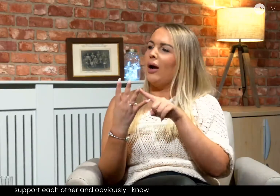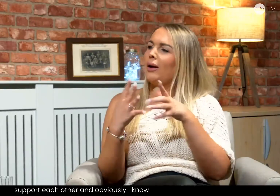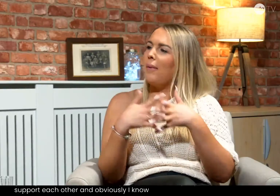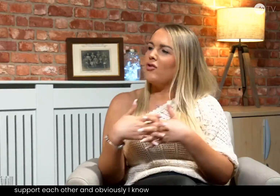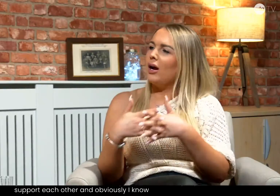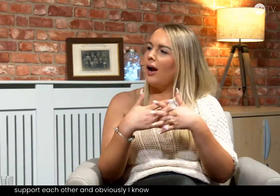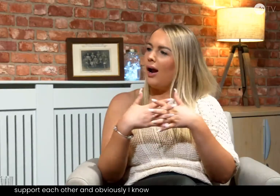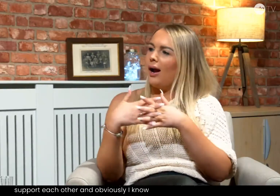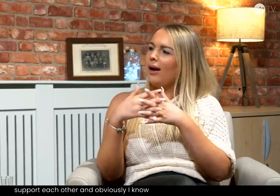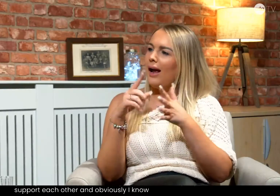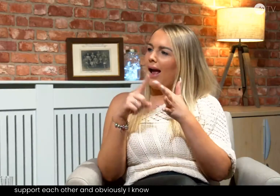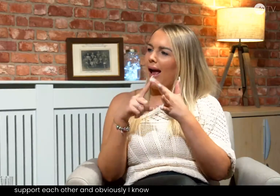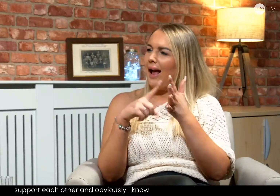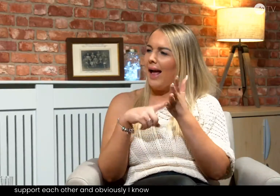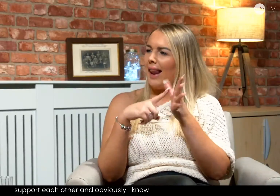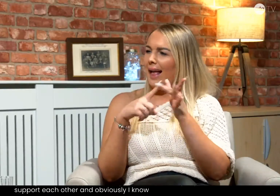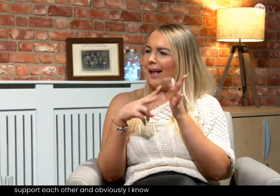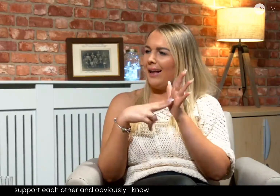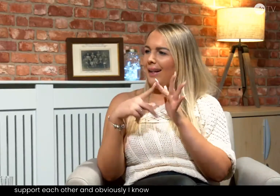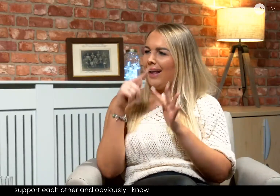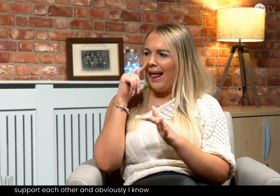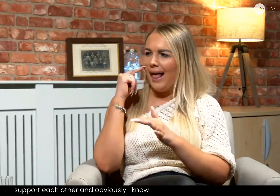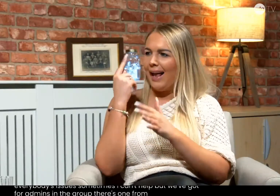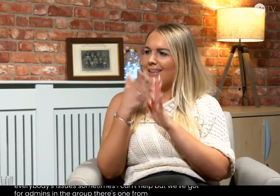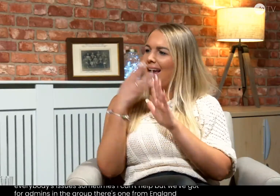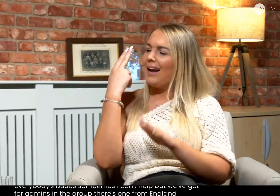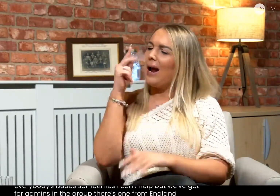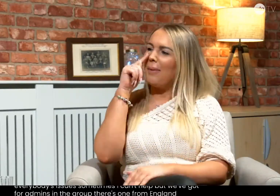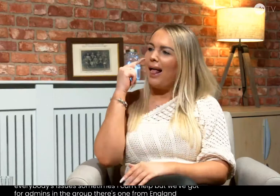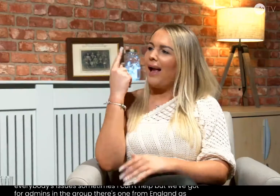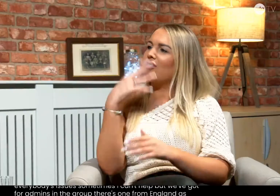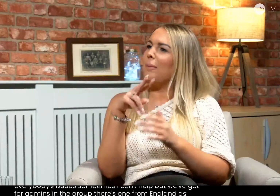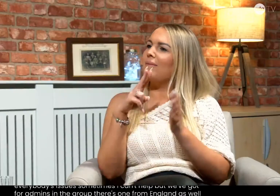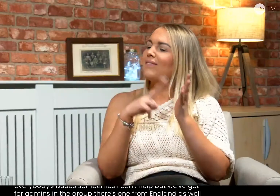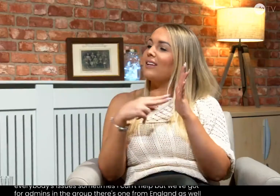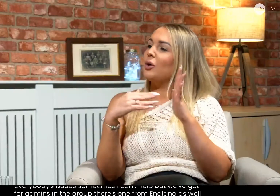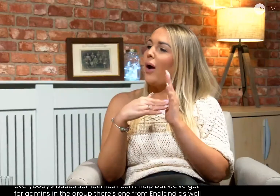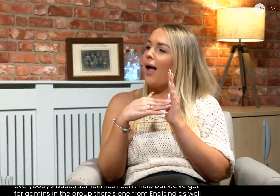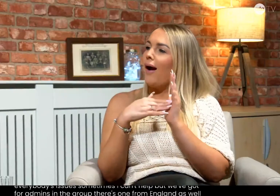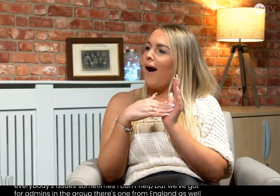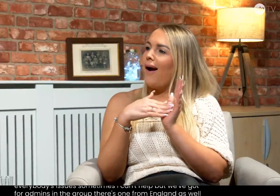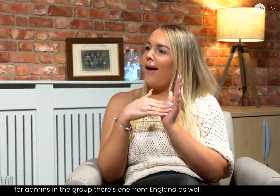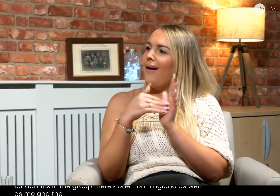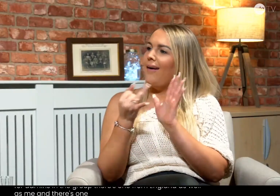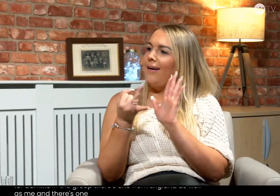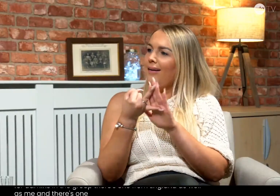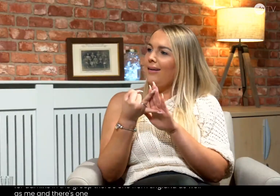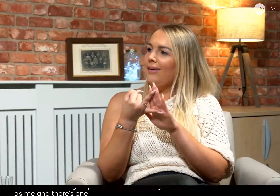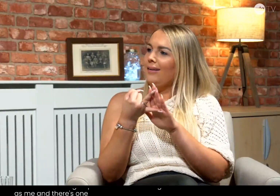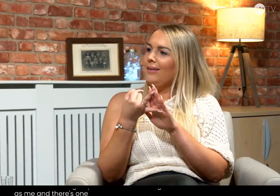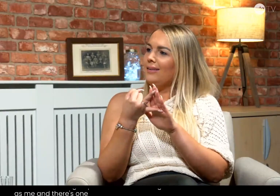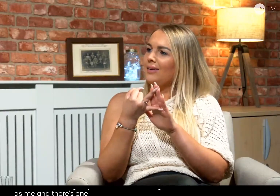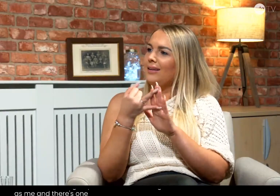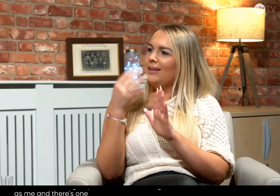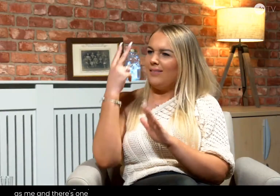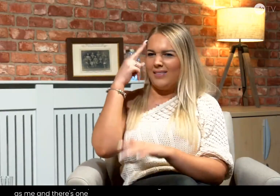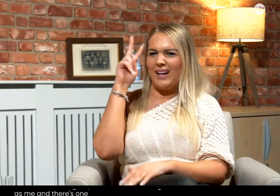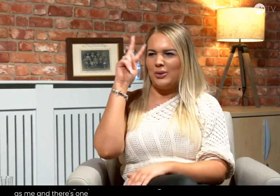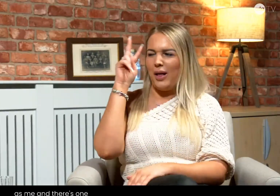There's one from England as well as me. There's one from America. I think